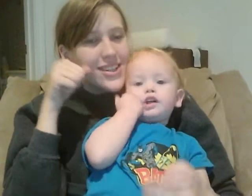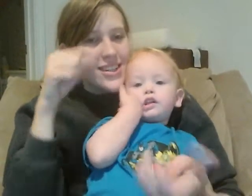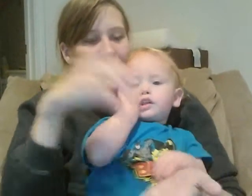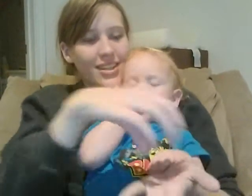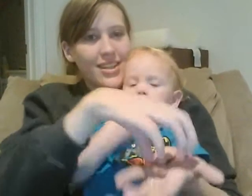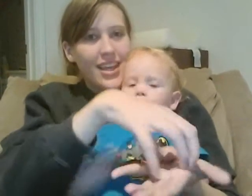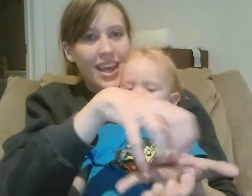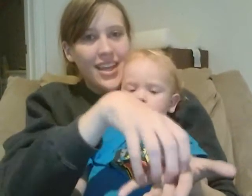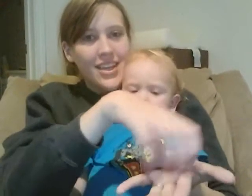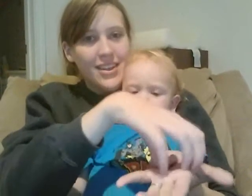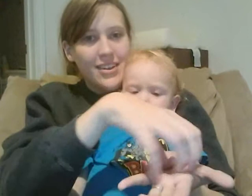Cake.